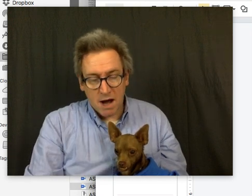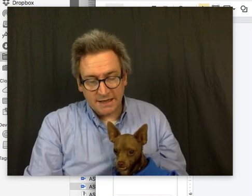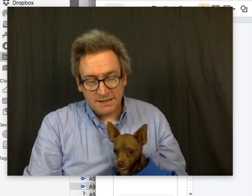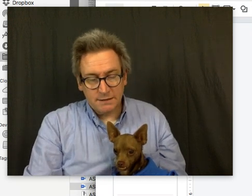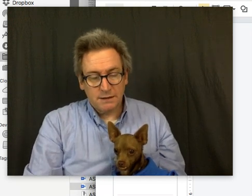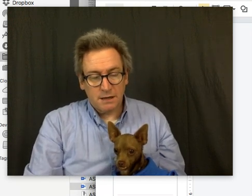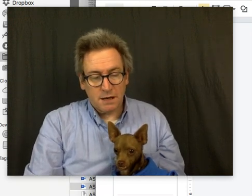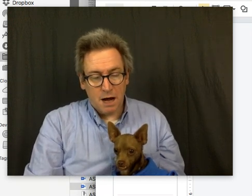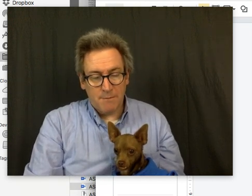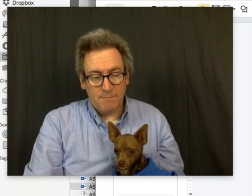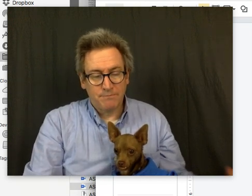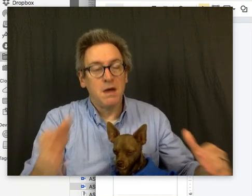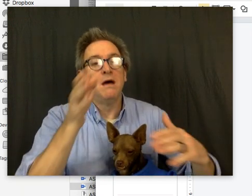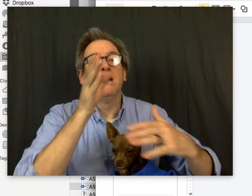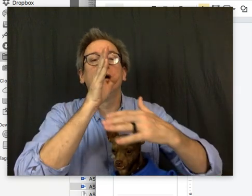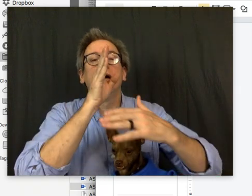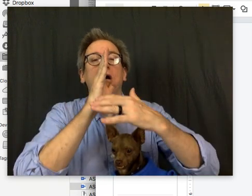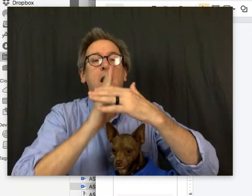Modest,